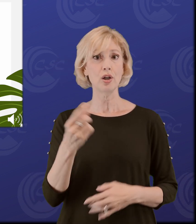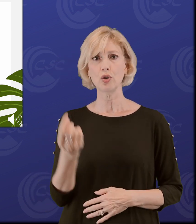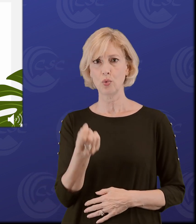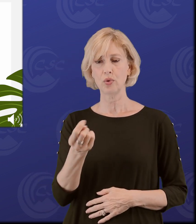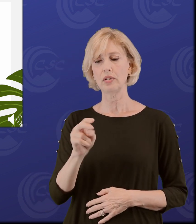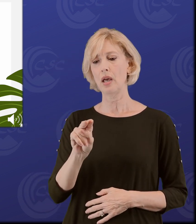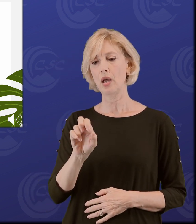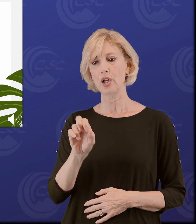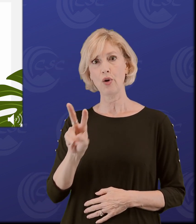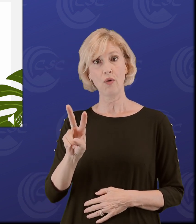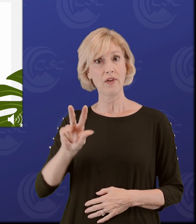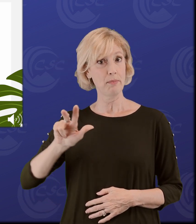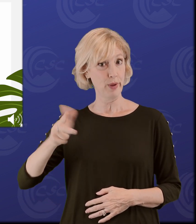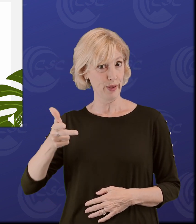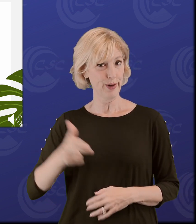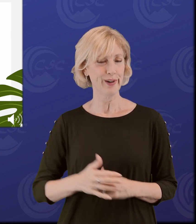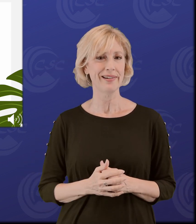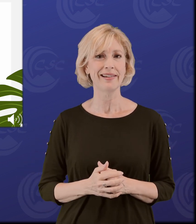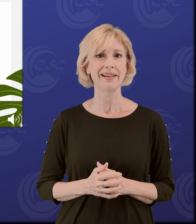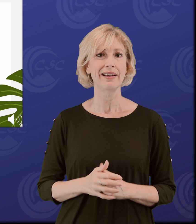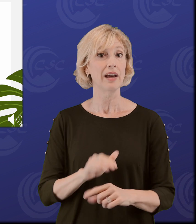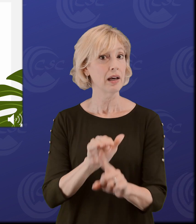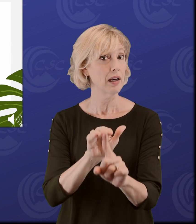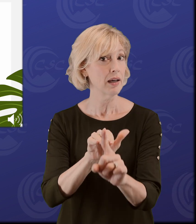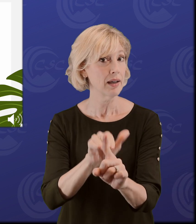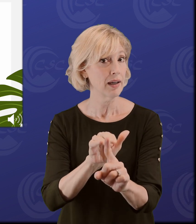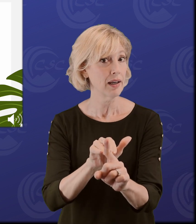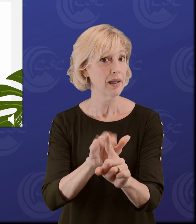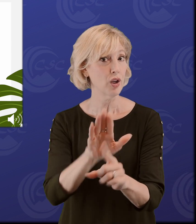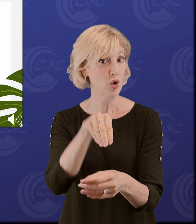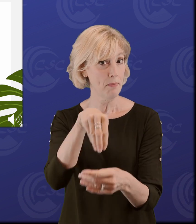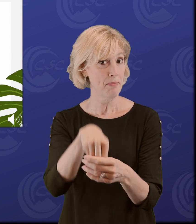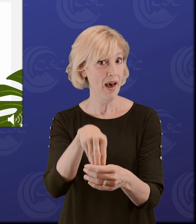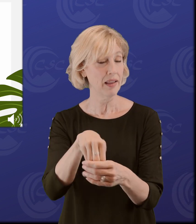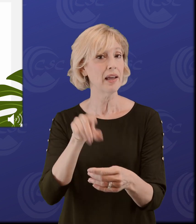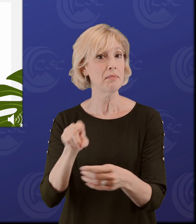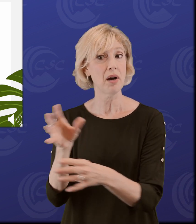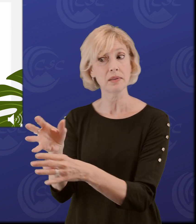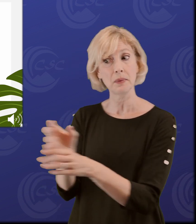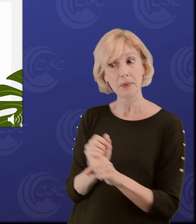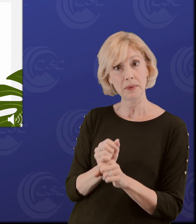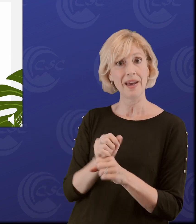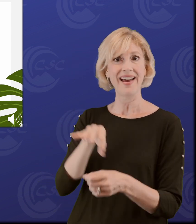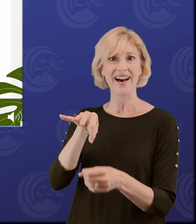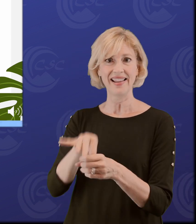your ballot must be received by 7 p.m. on Election Day to be counted.